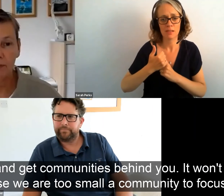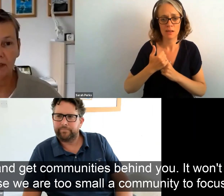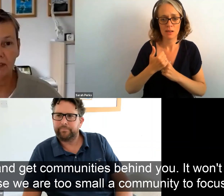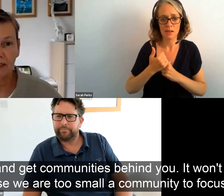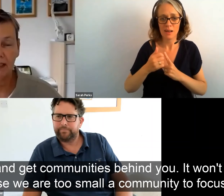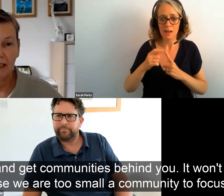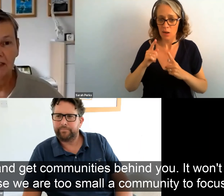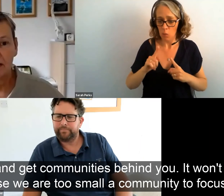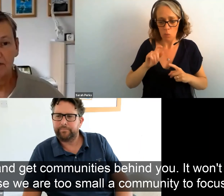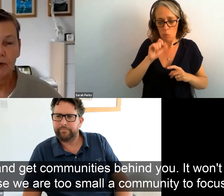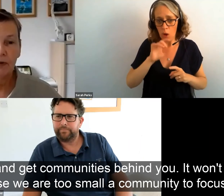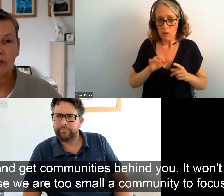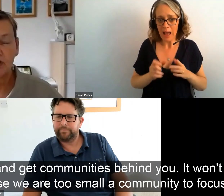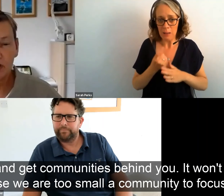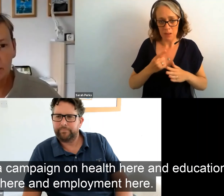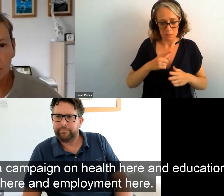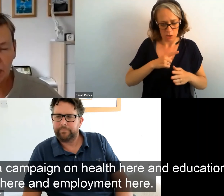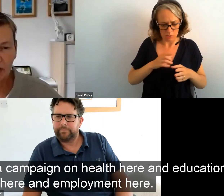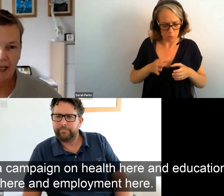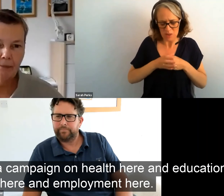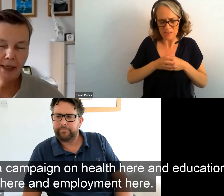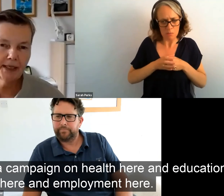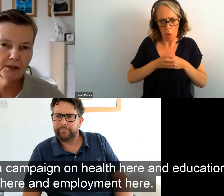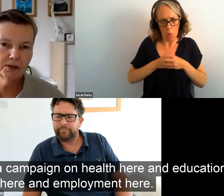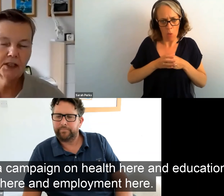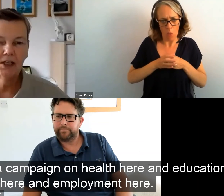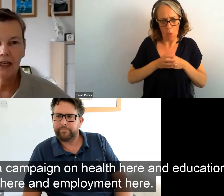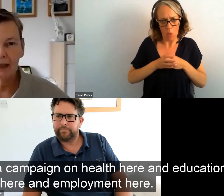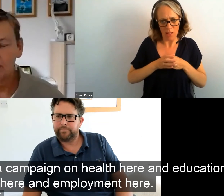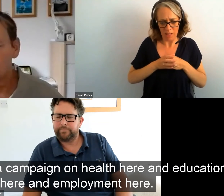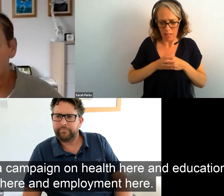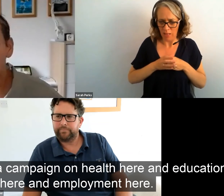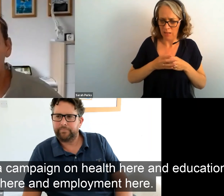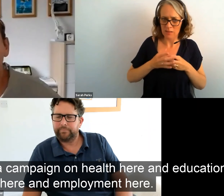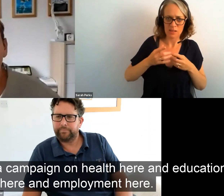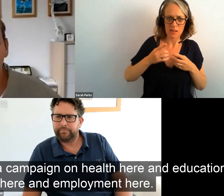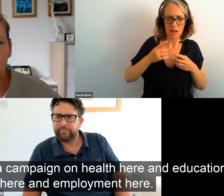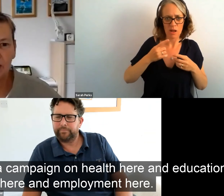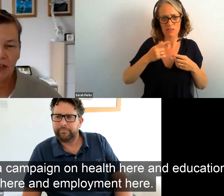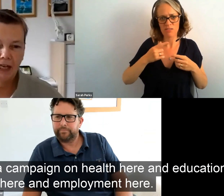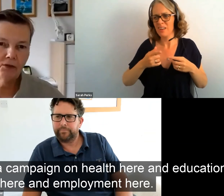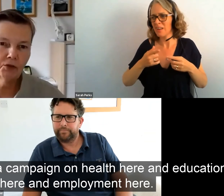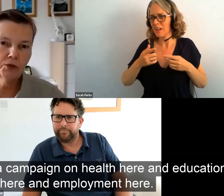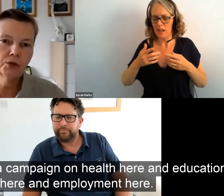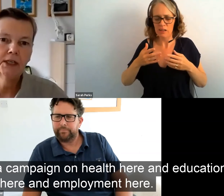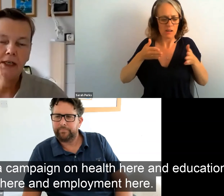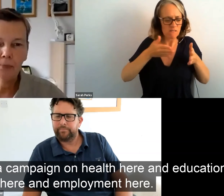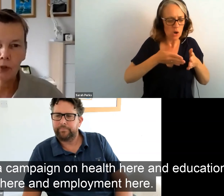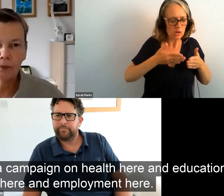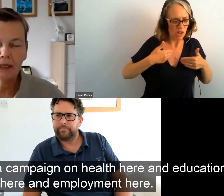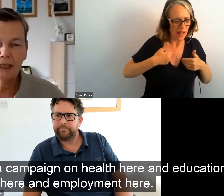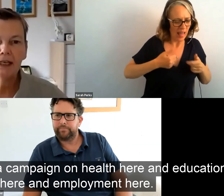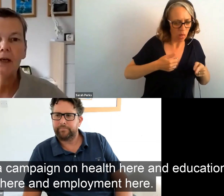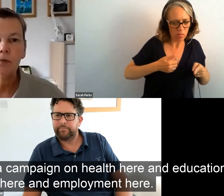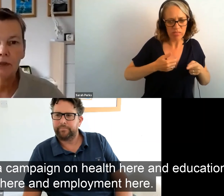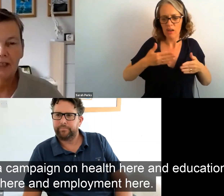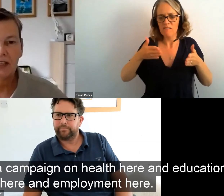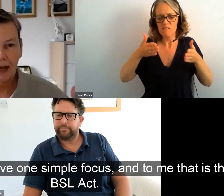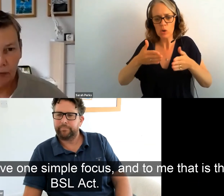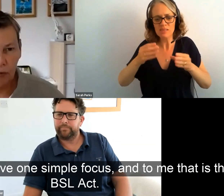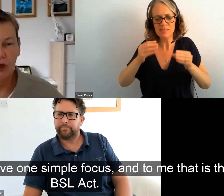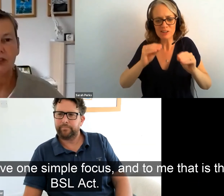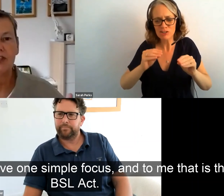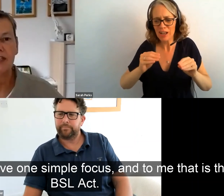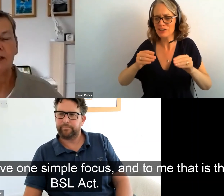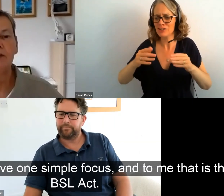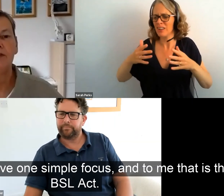too small a community to focus too much on a campaign on health here or education there or employment here. We need